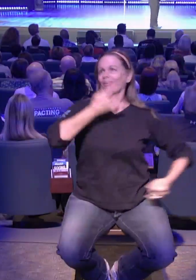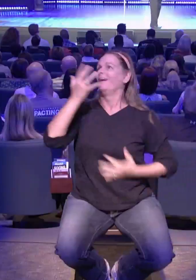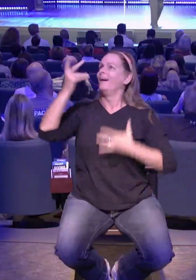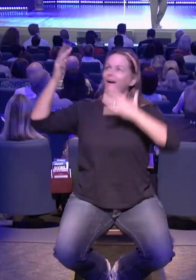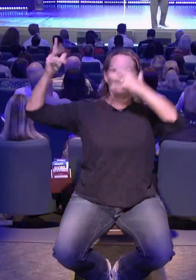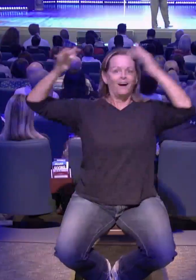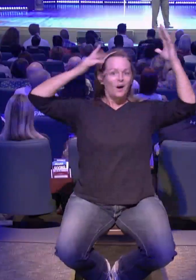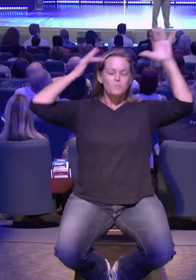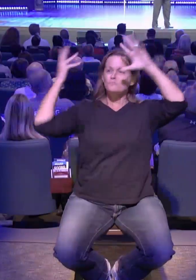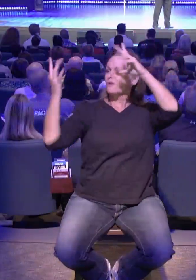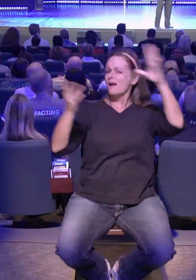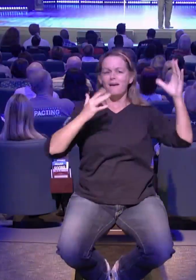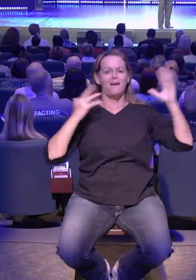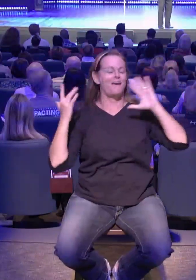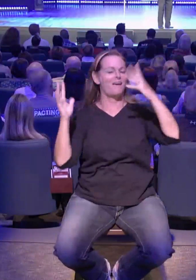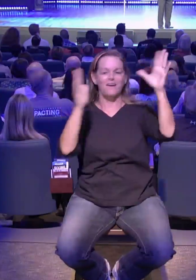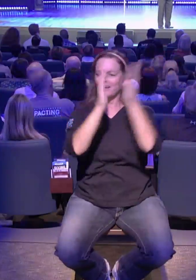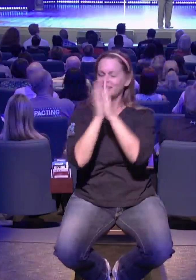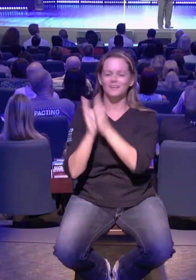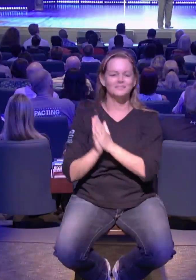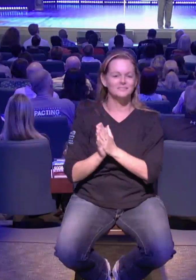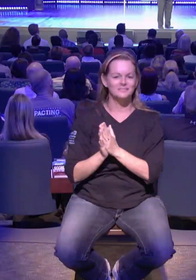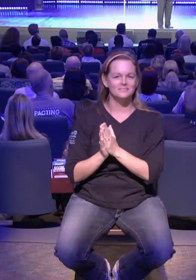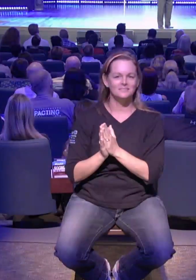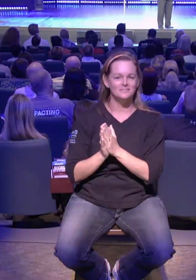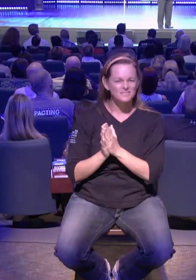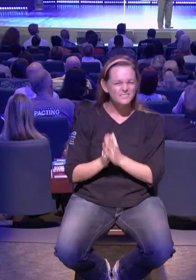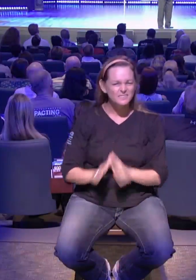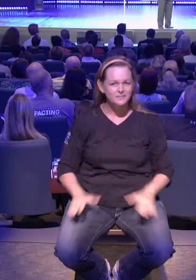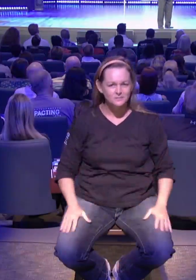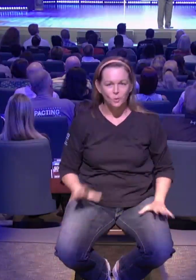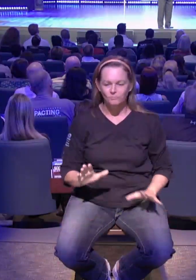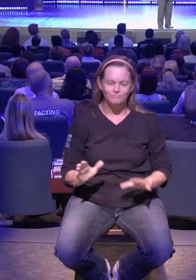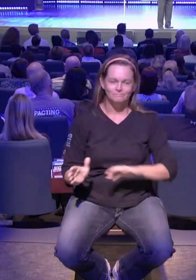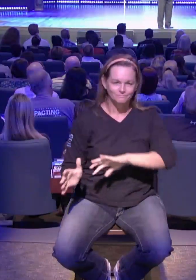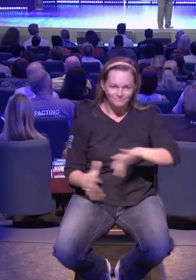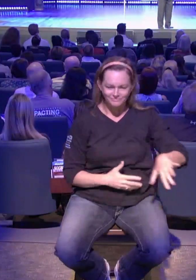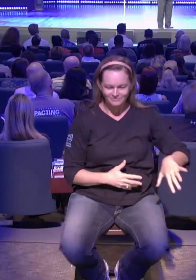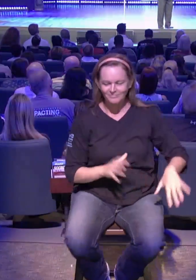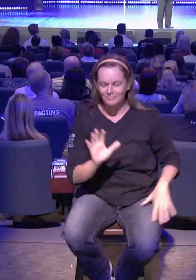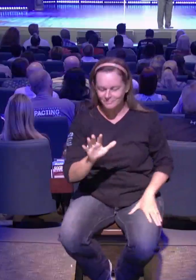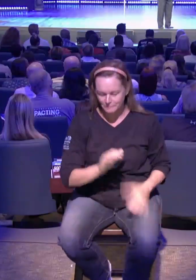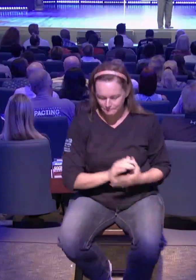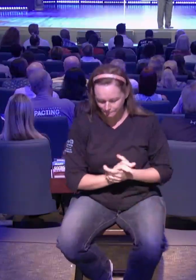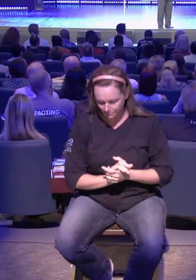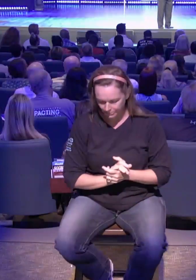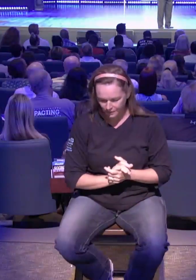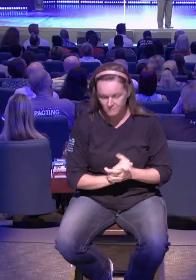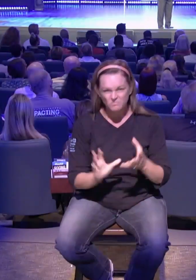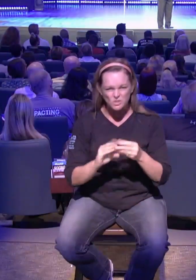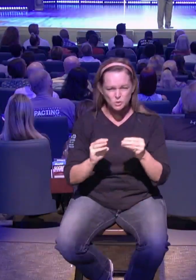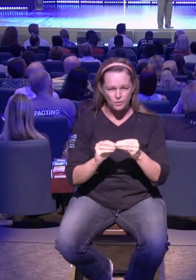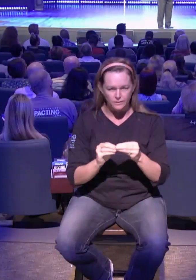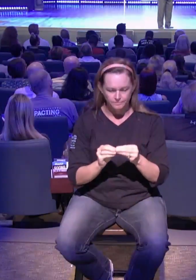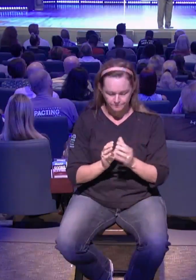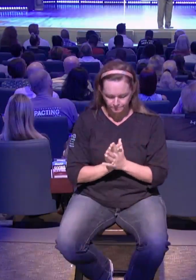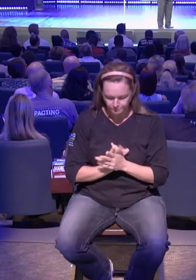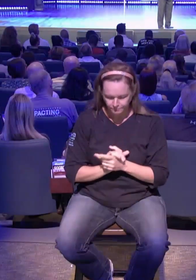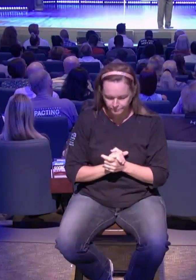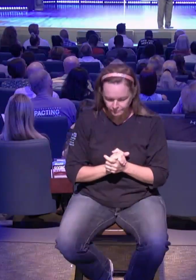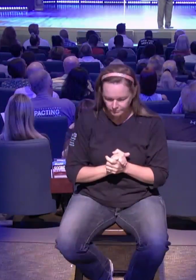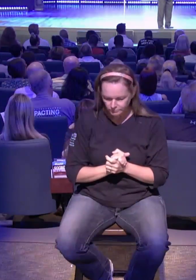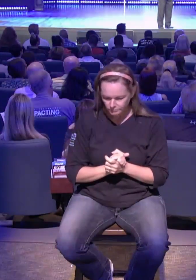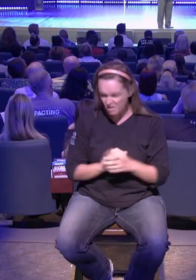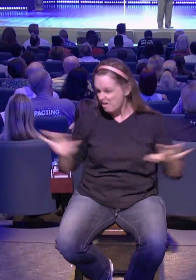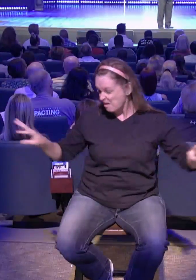them. This guy couldn't contain himself. Now, let's get on here real quick. So, I'm in verse 9. And when all the